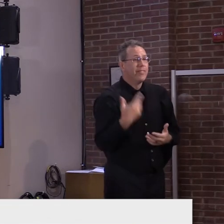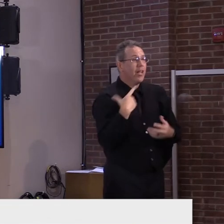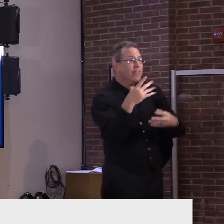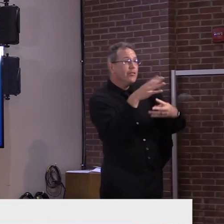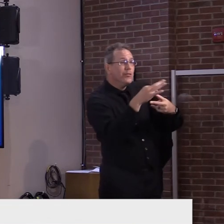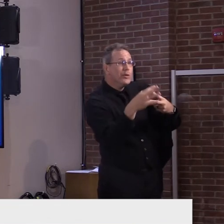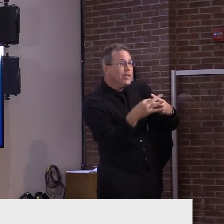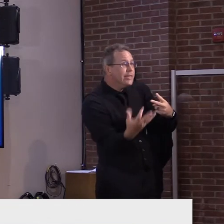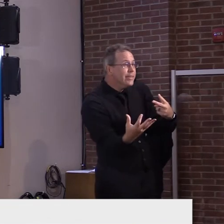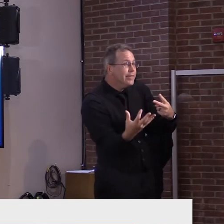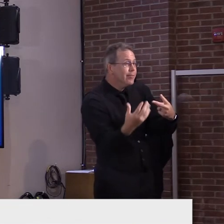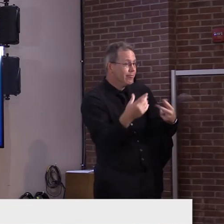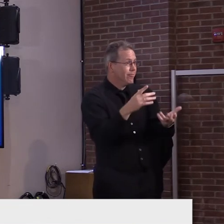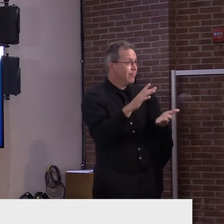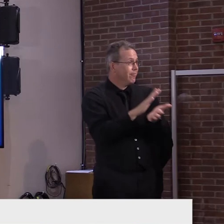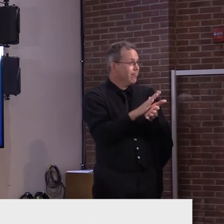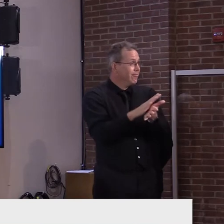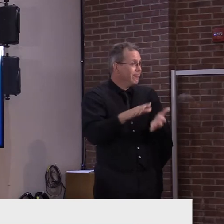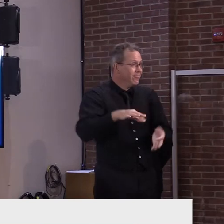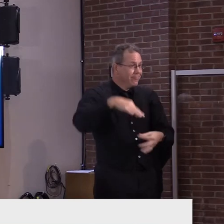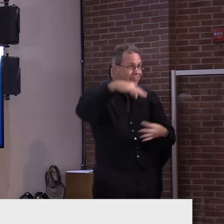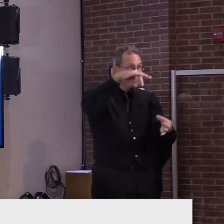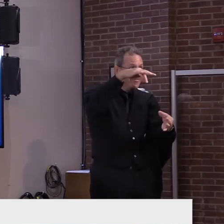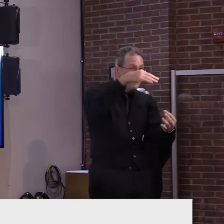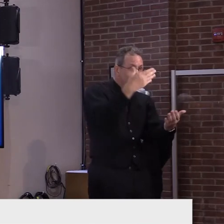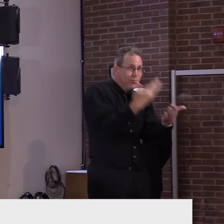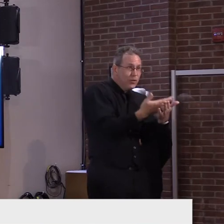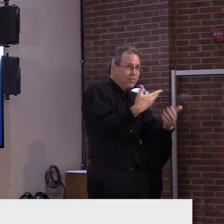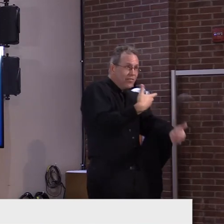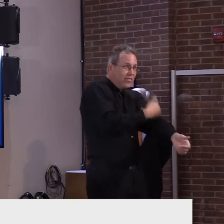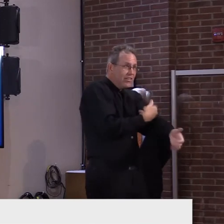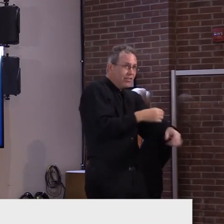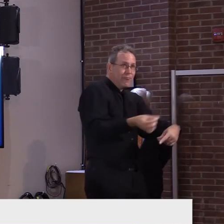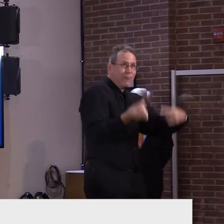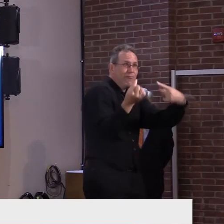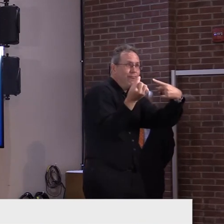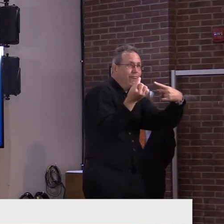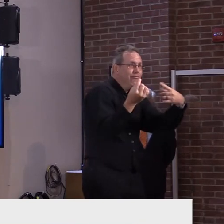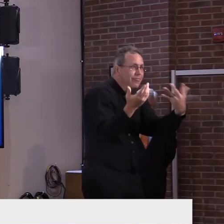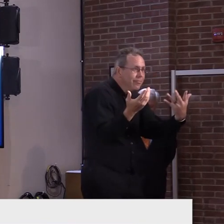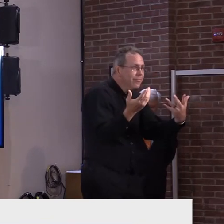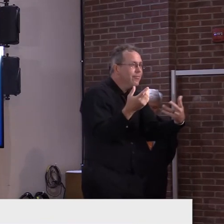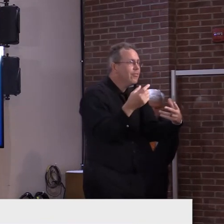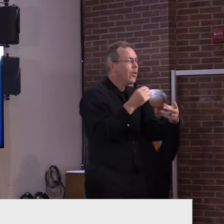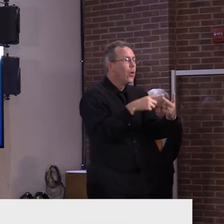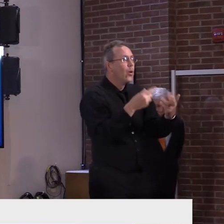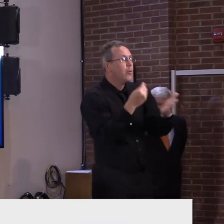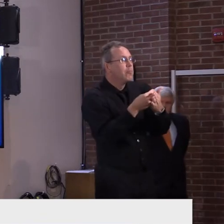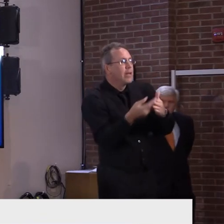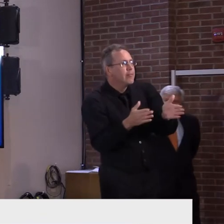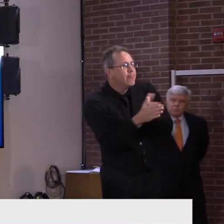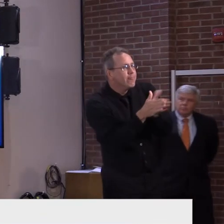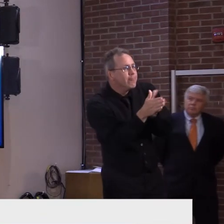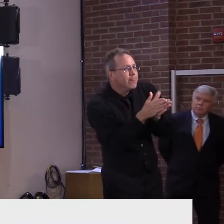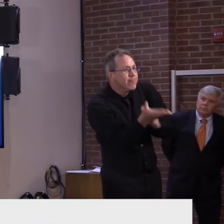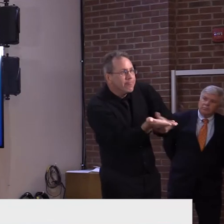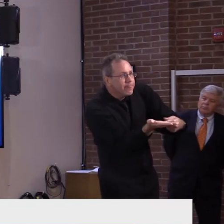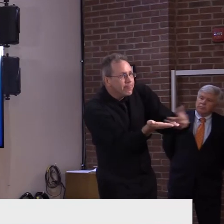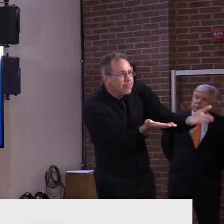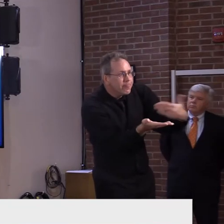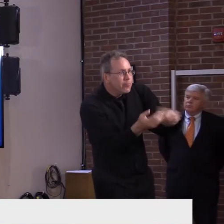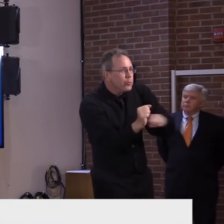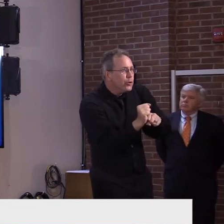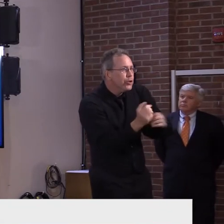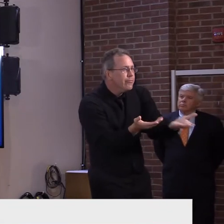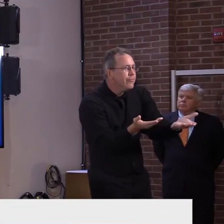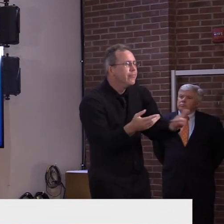well. But a choice of, as we did with the corrections employees, they either